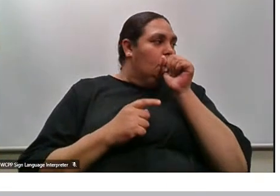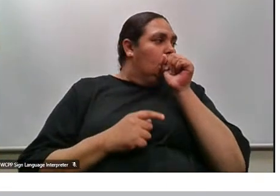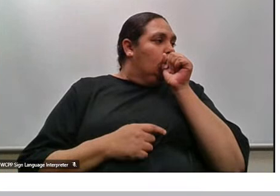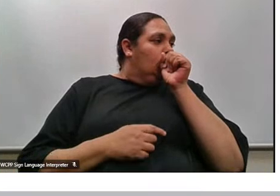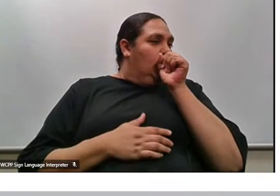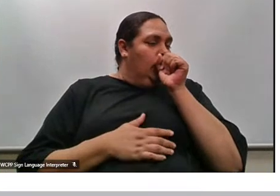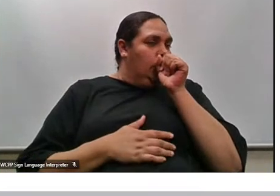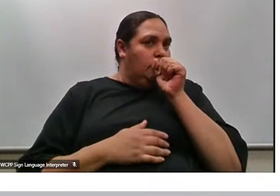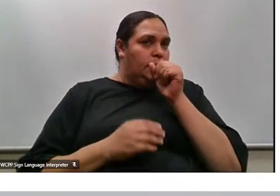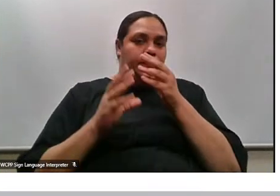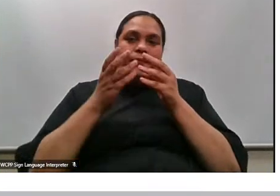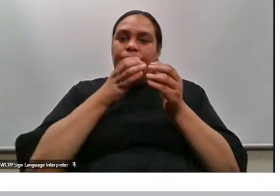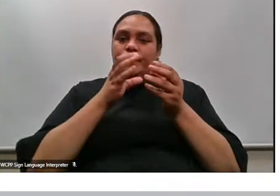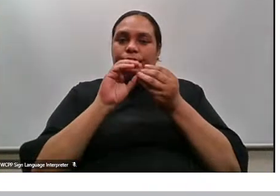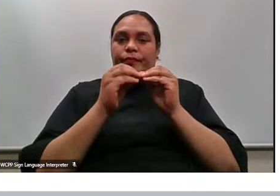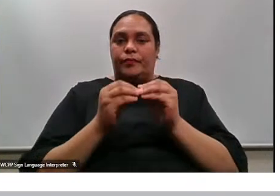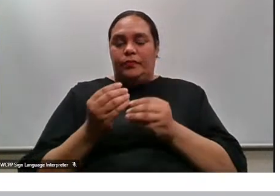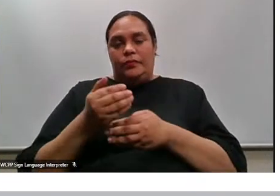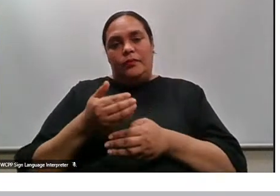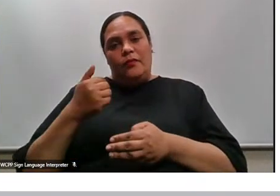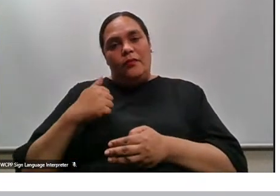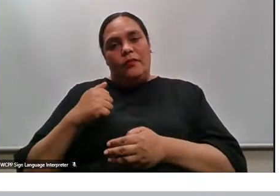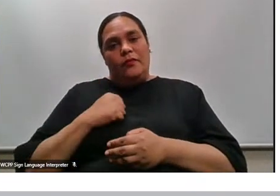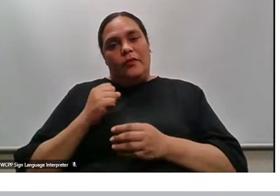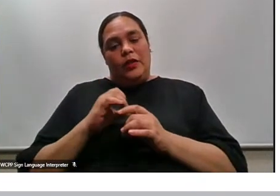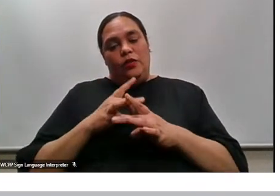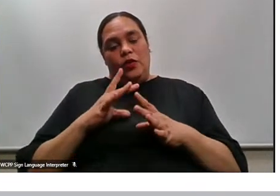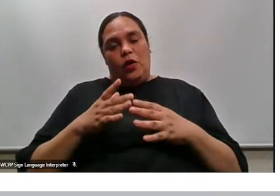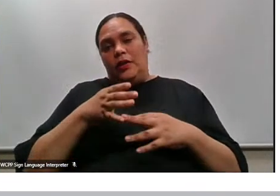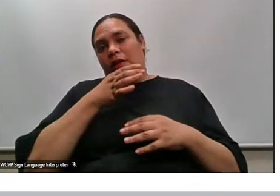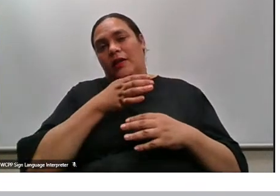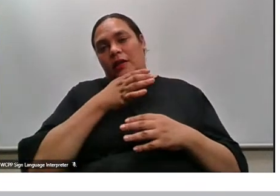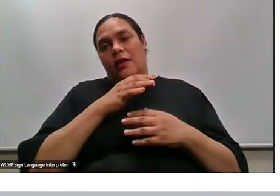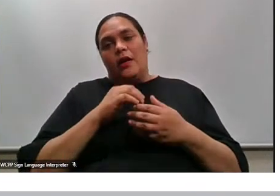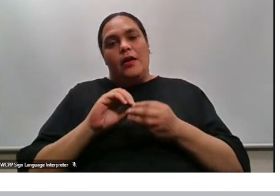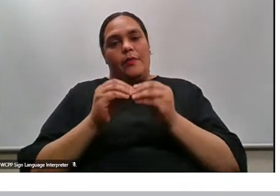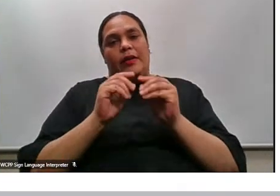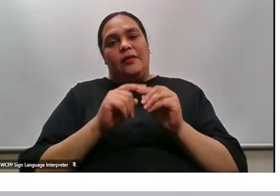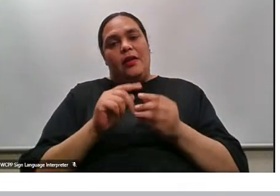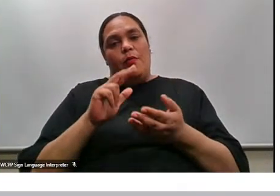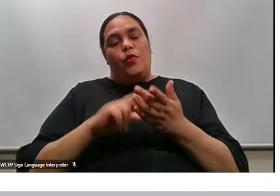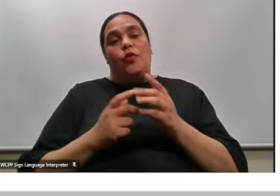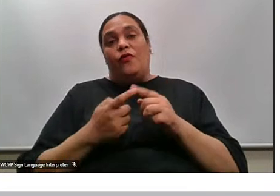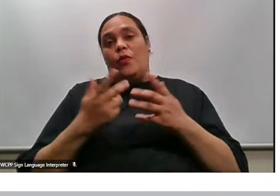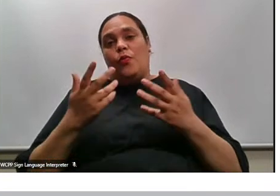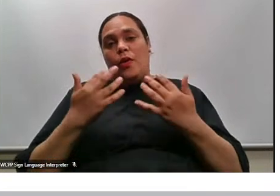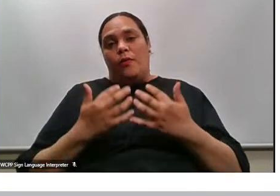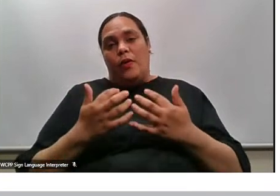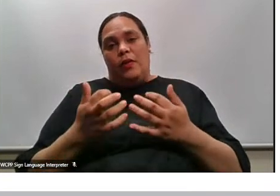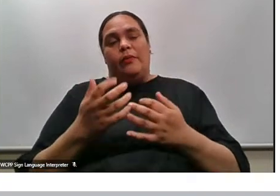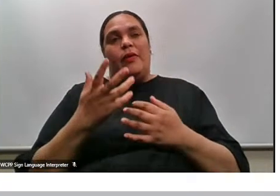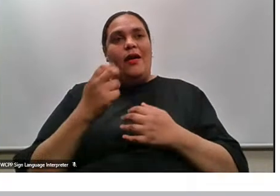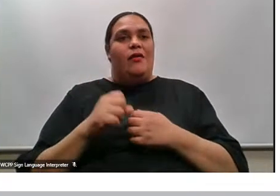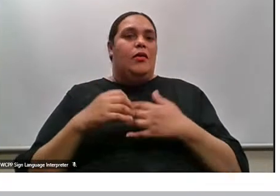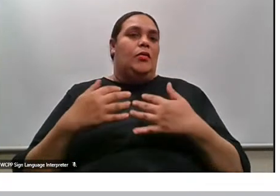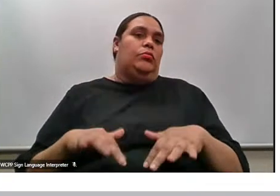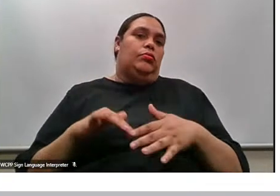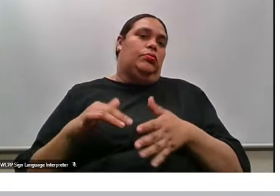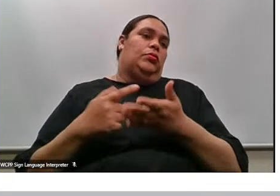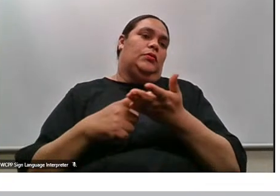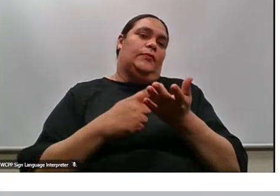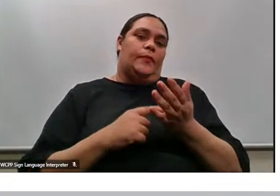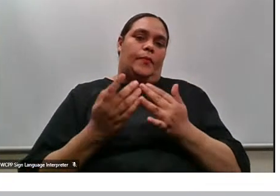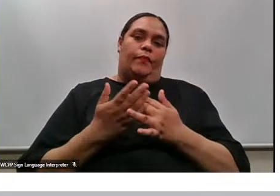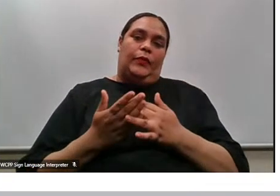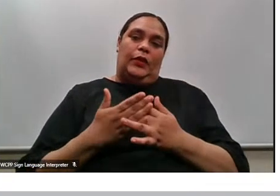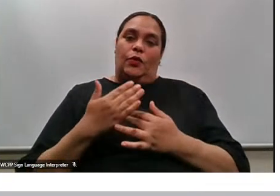liquor amendments, prior to us starting with the liquor amendments and getting approval from Cabinet, there was extensive discussions